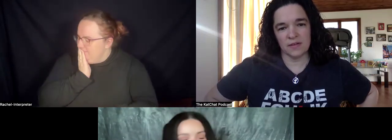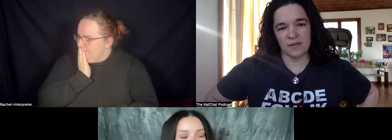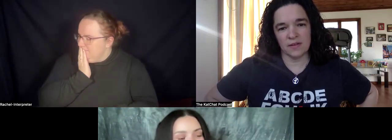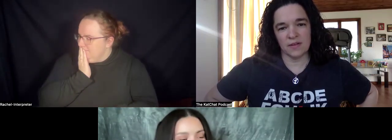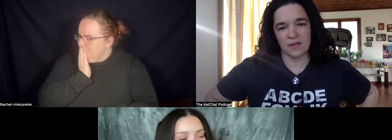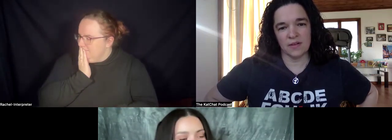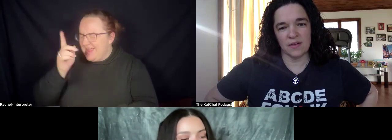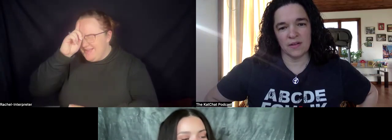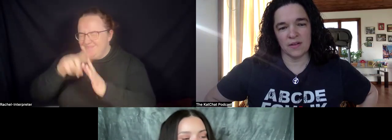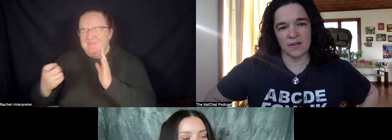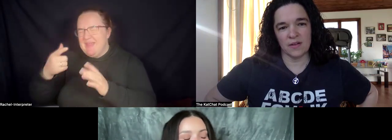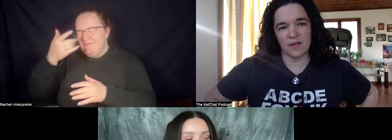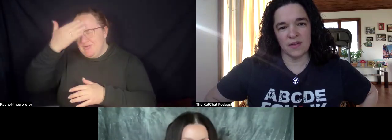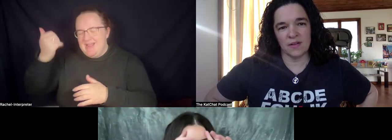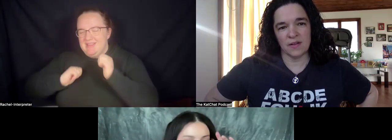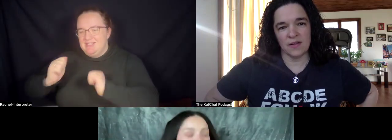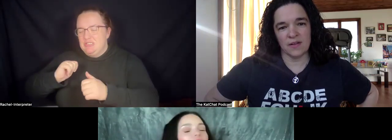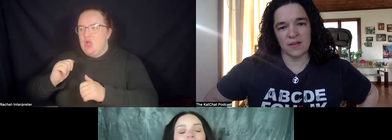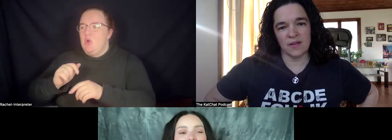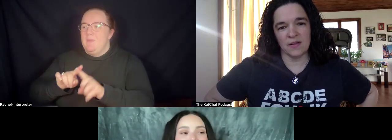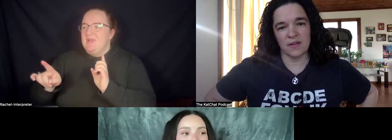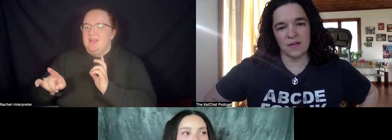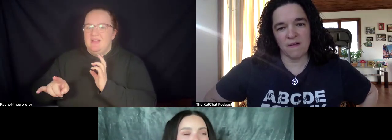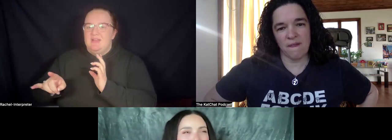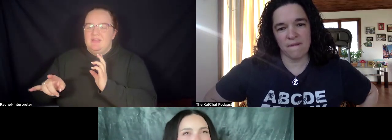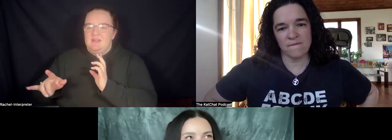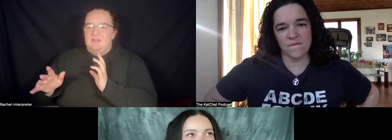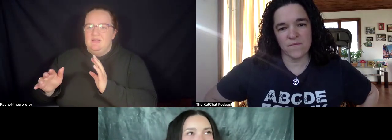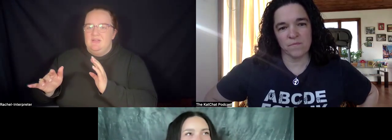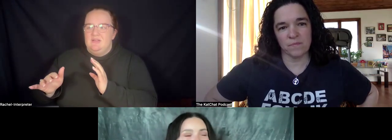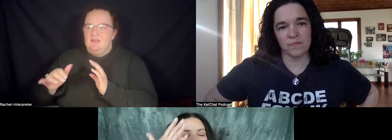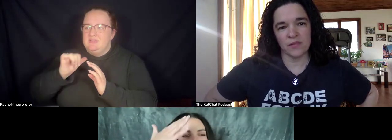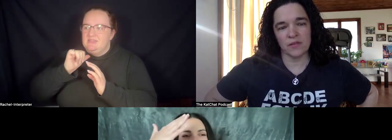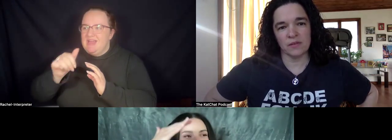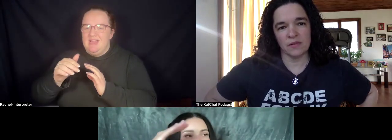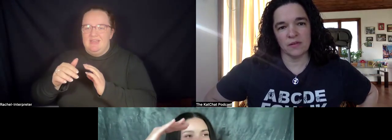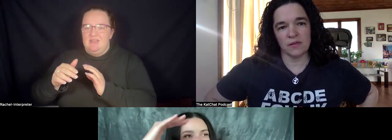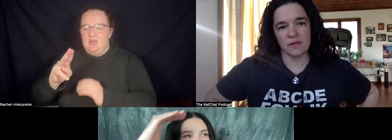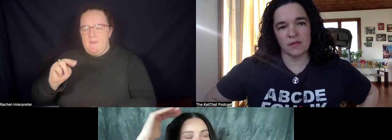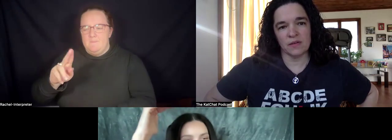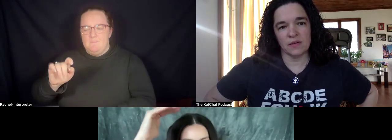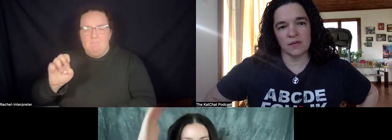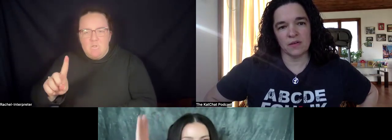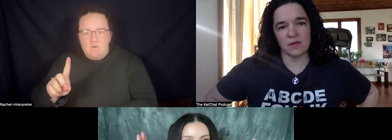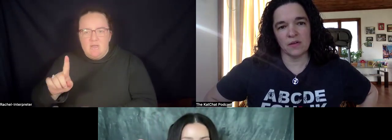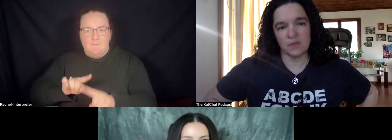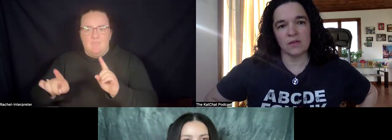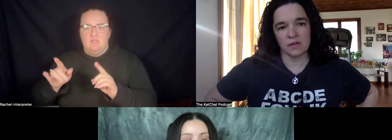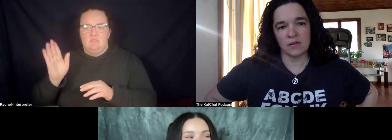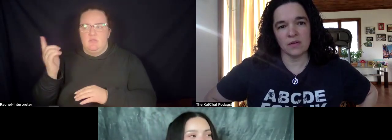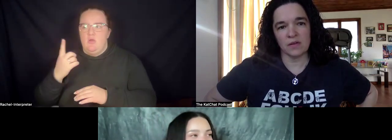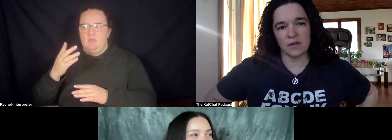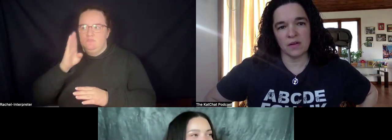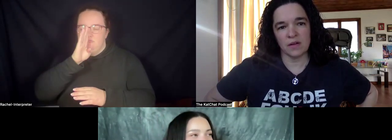Oh, I'm blanking on the show, but it's such not muted acting, but it's all